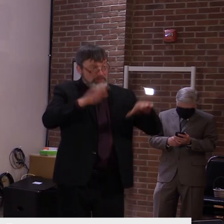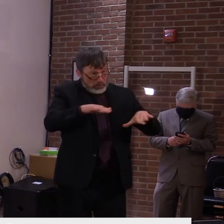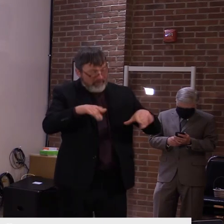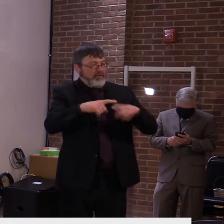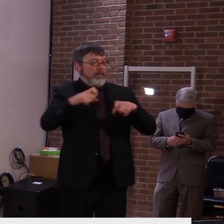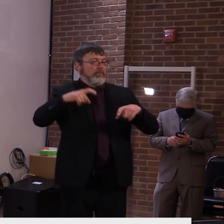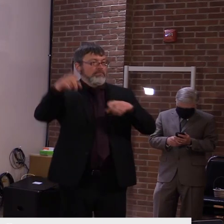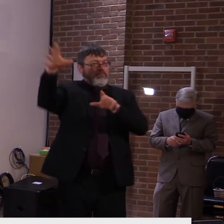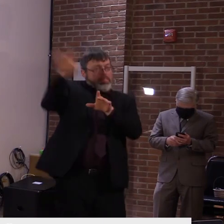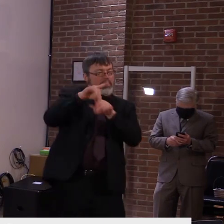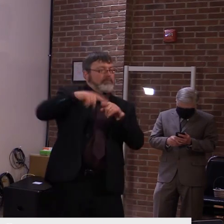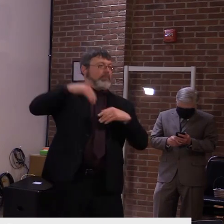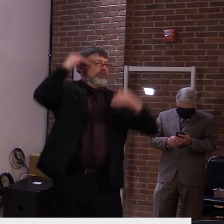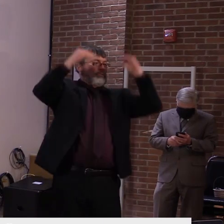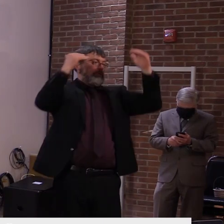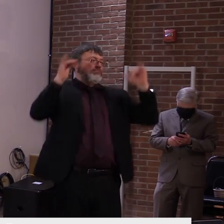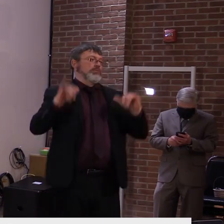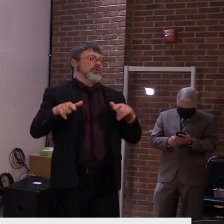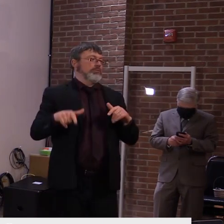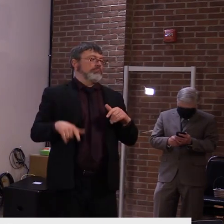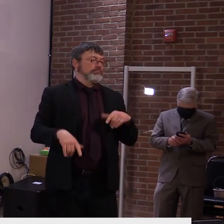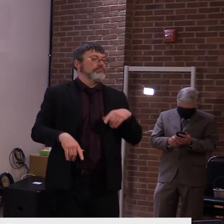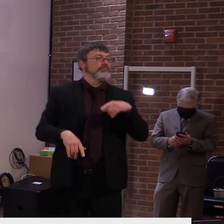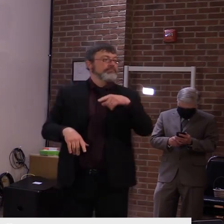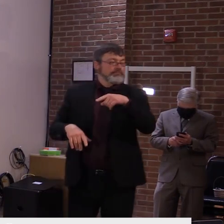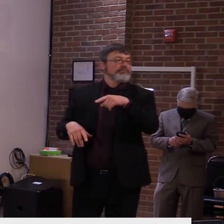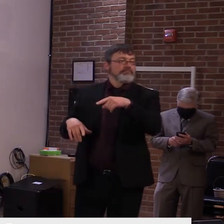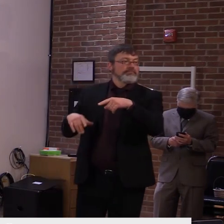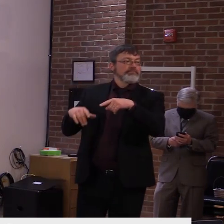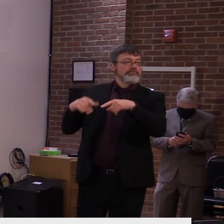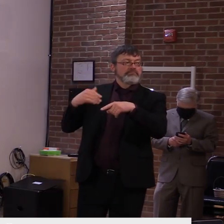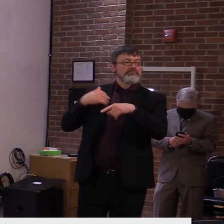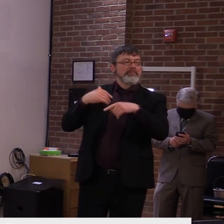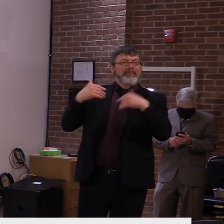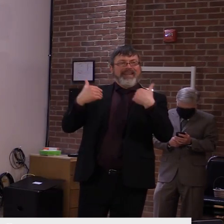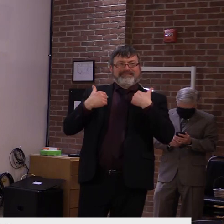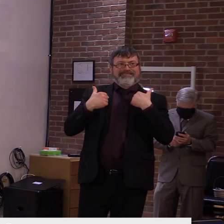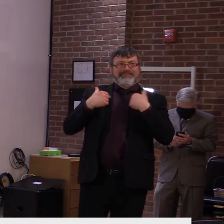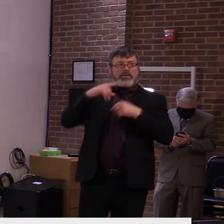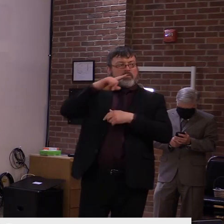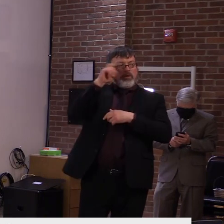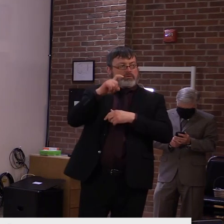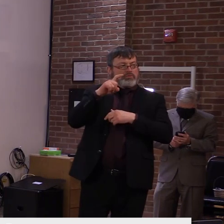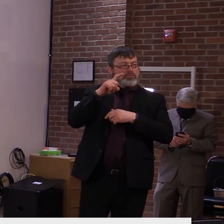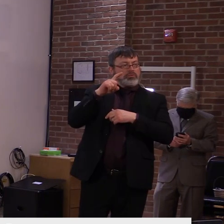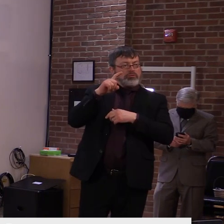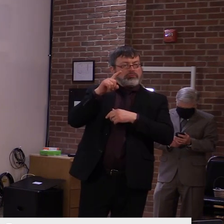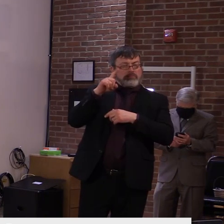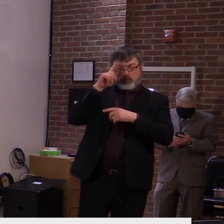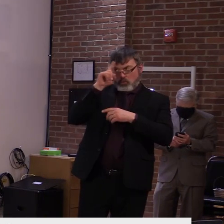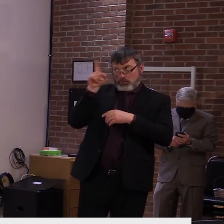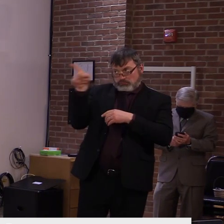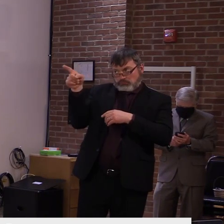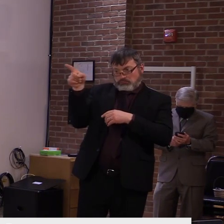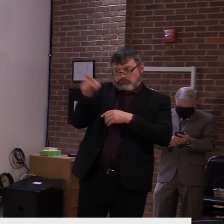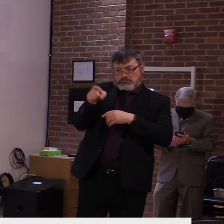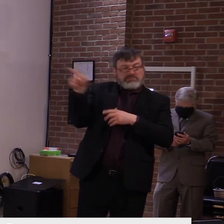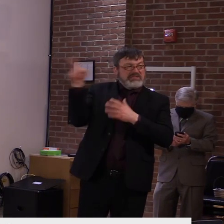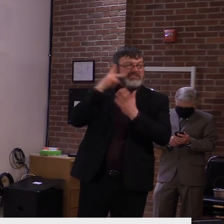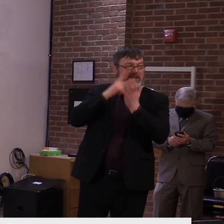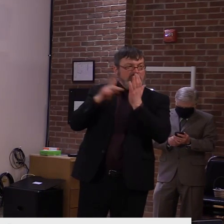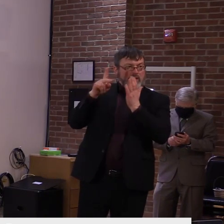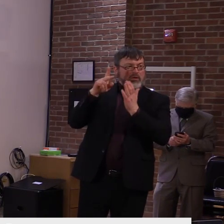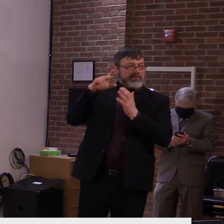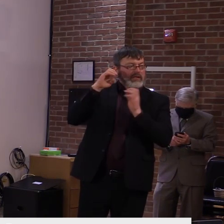Well, thanks, Dr. Levine and Secretary French. That was that's very helpful information and a good sort of following